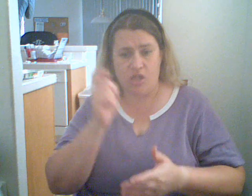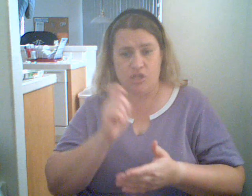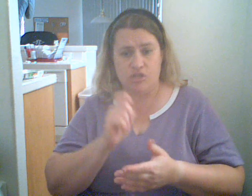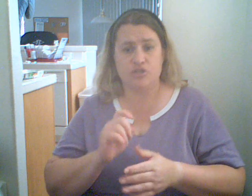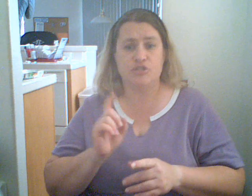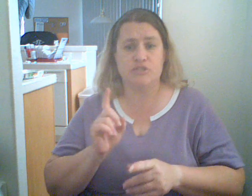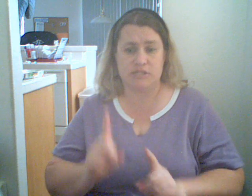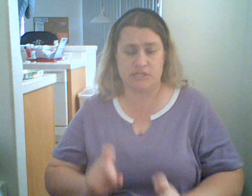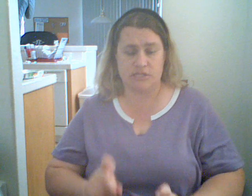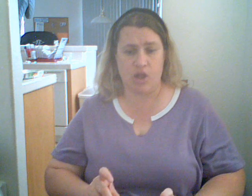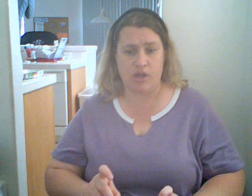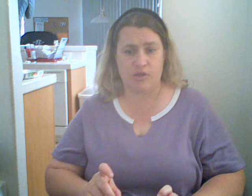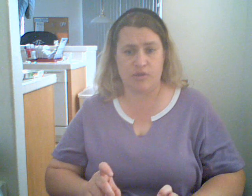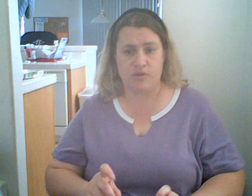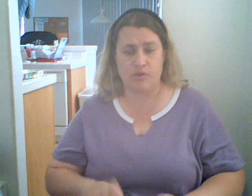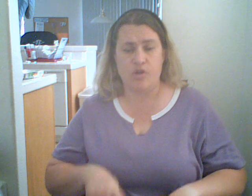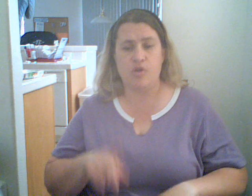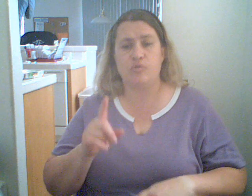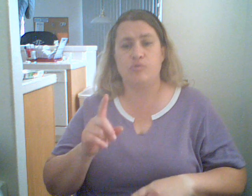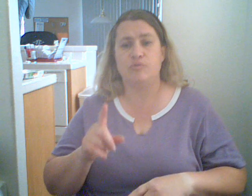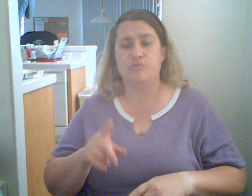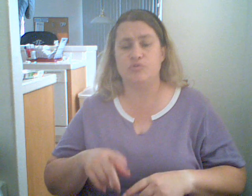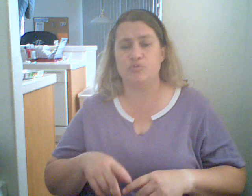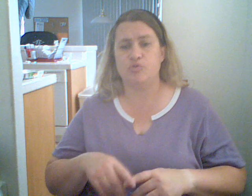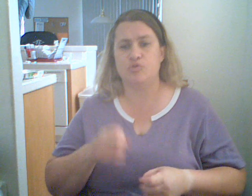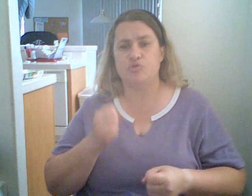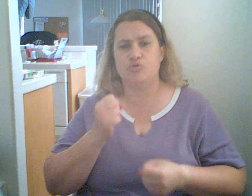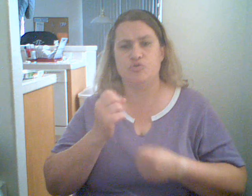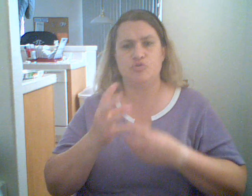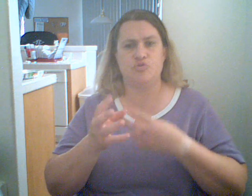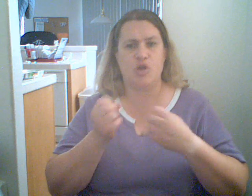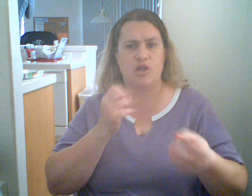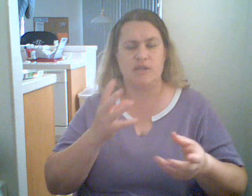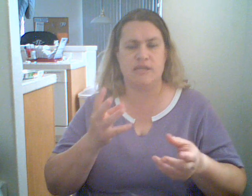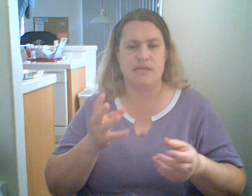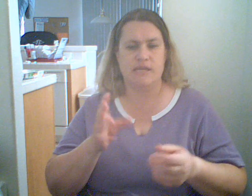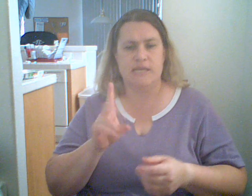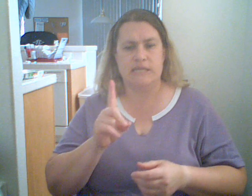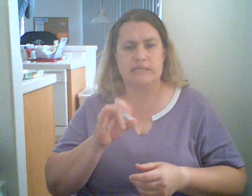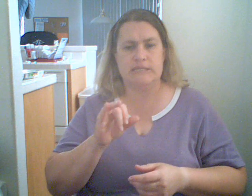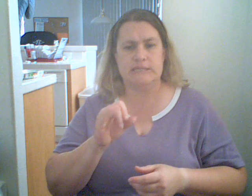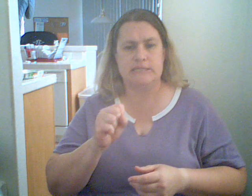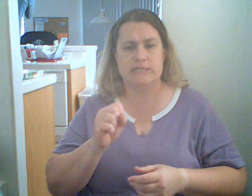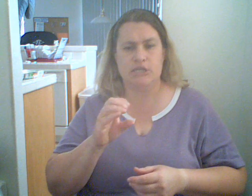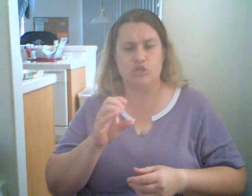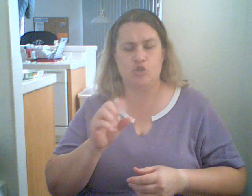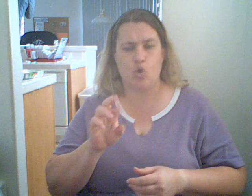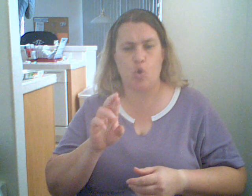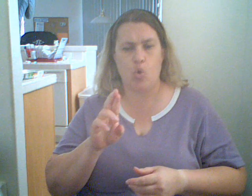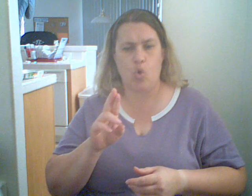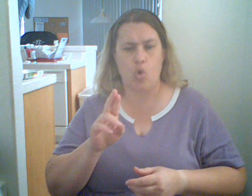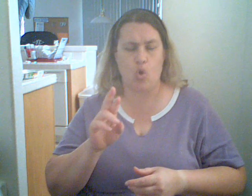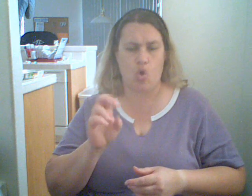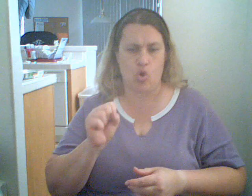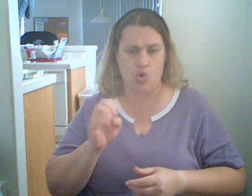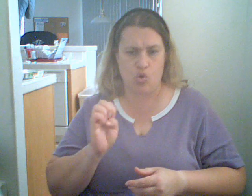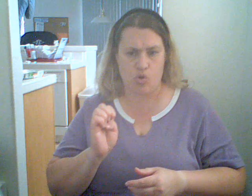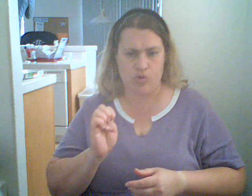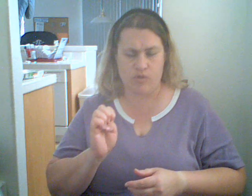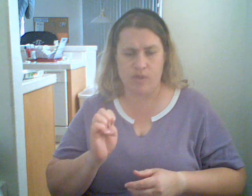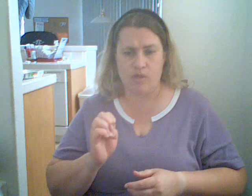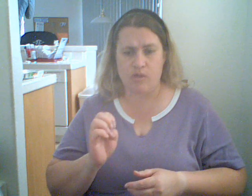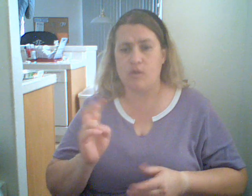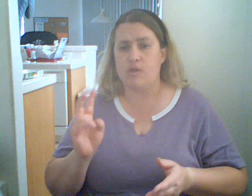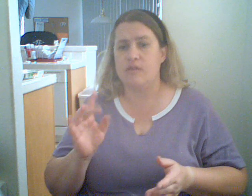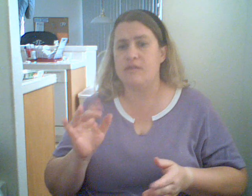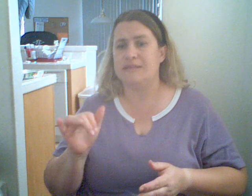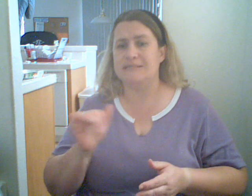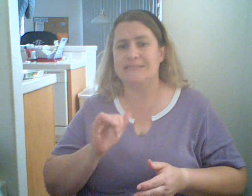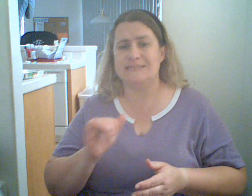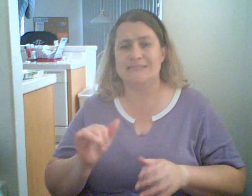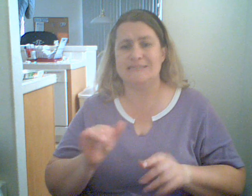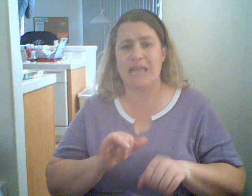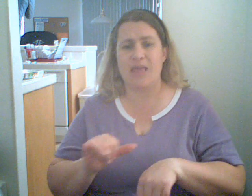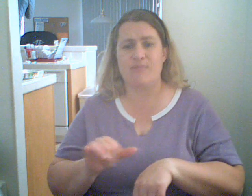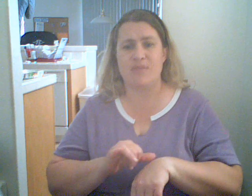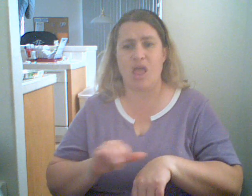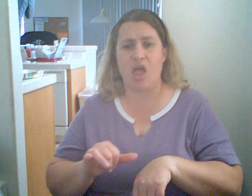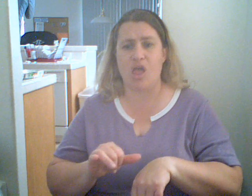to construct equivalent discourse in the target language while monitoring message comprehension and feedback to